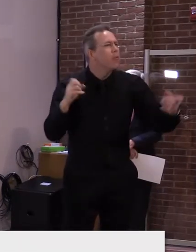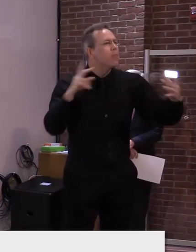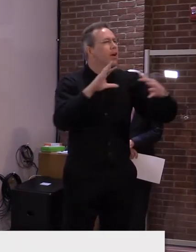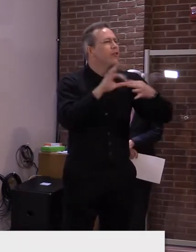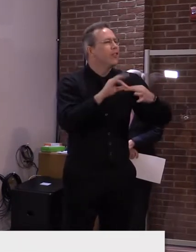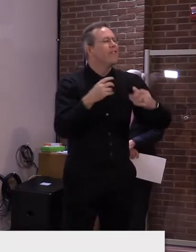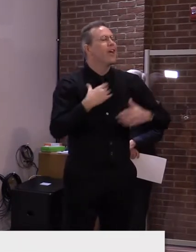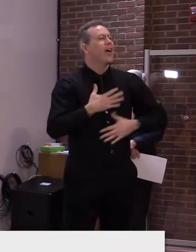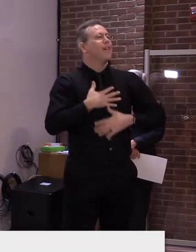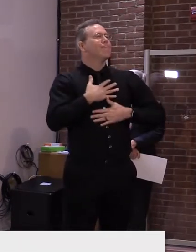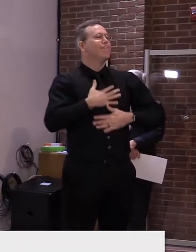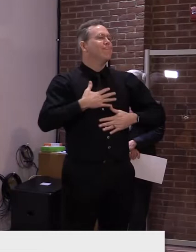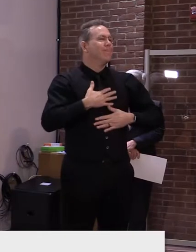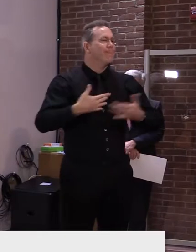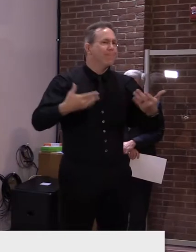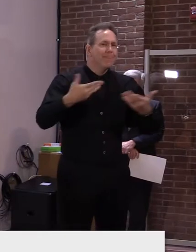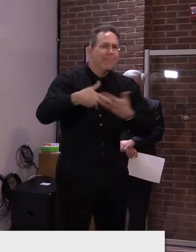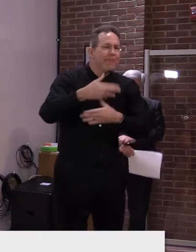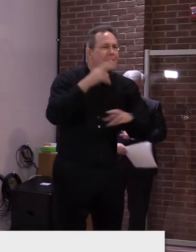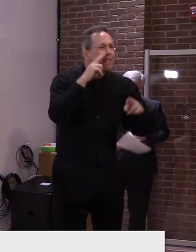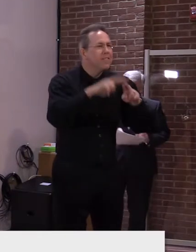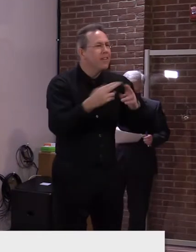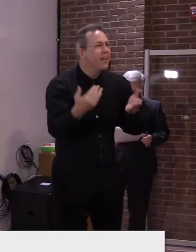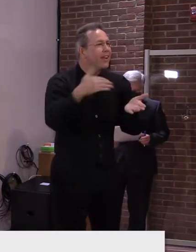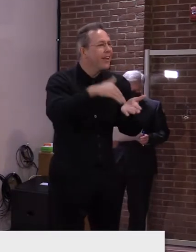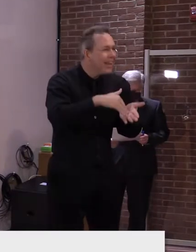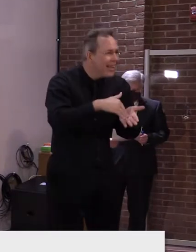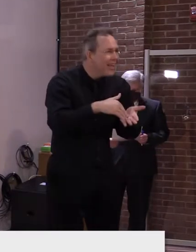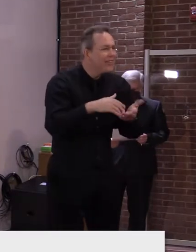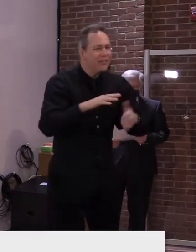for students and adults alike. We've earned it.